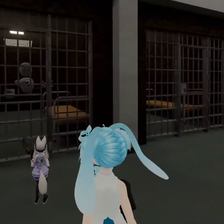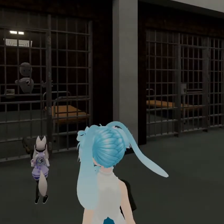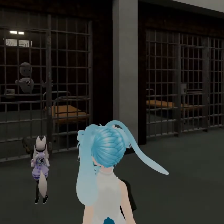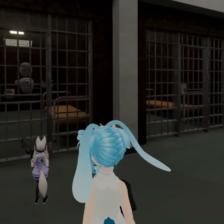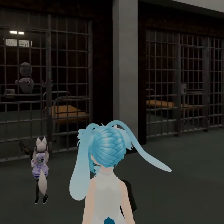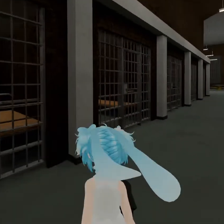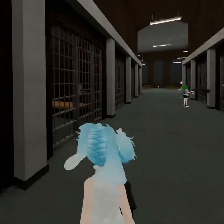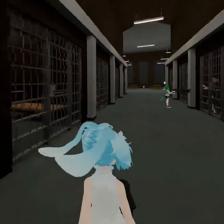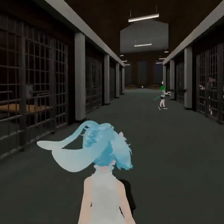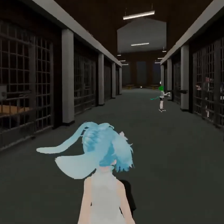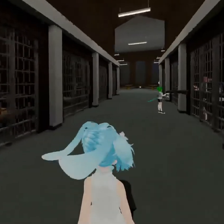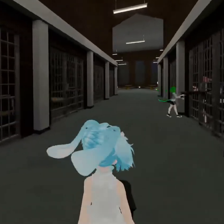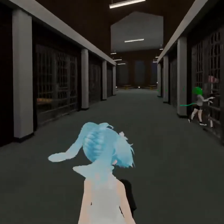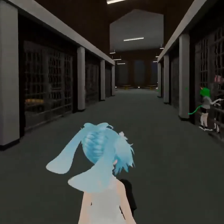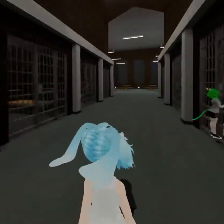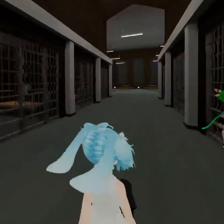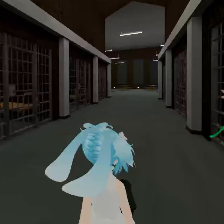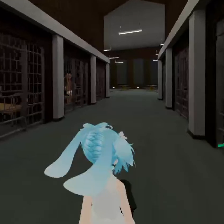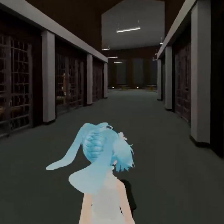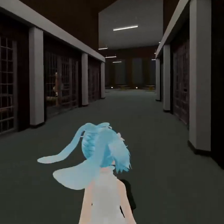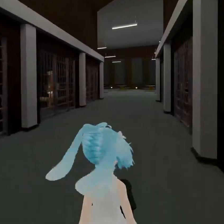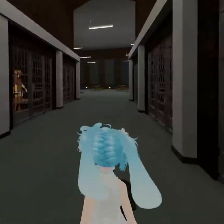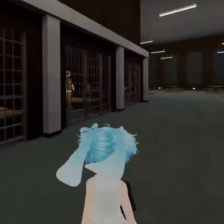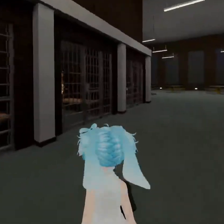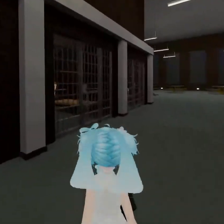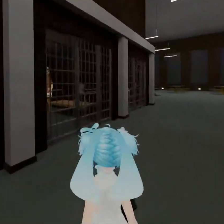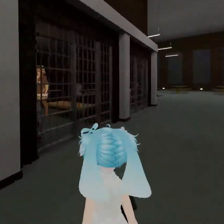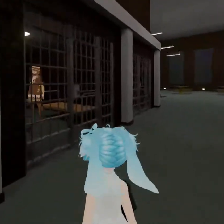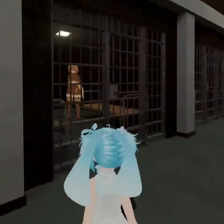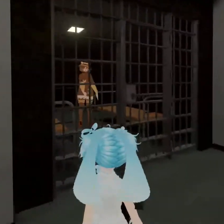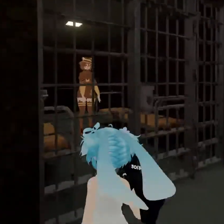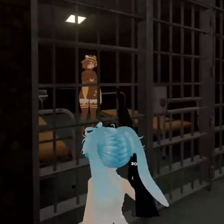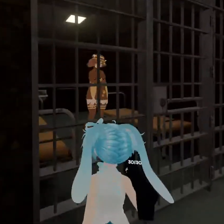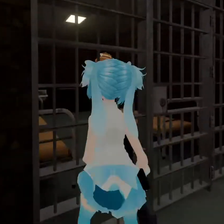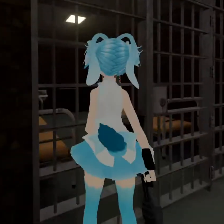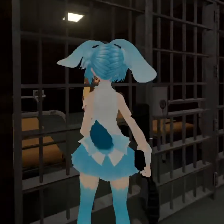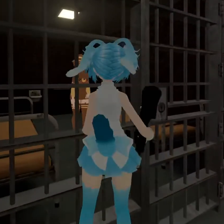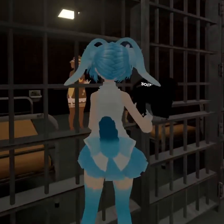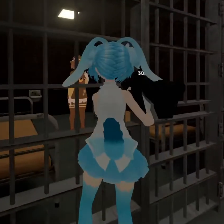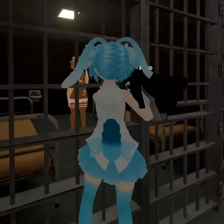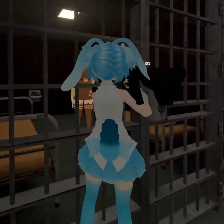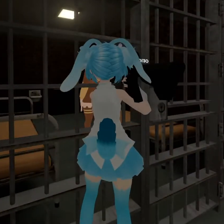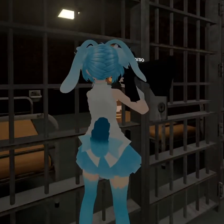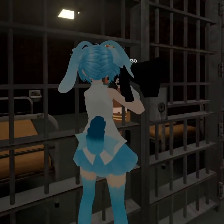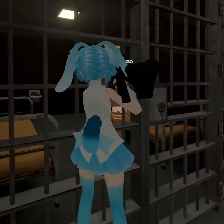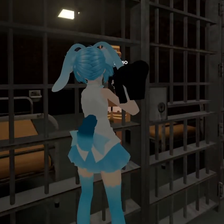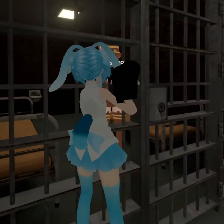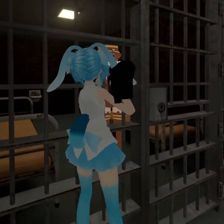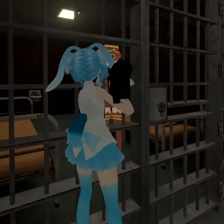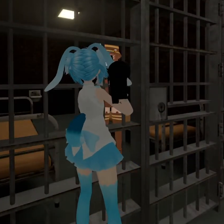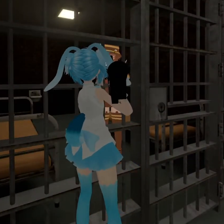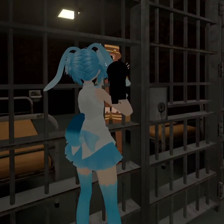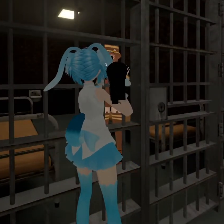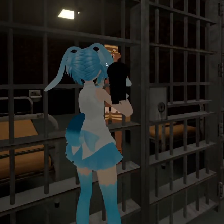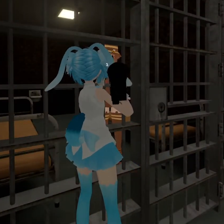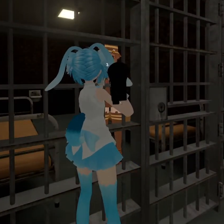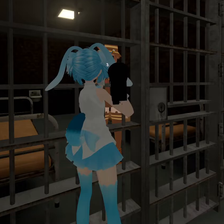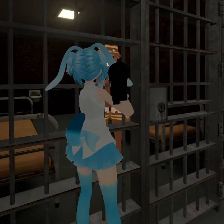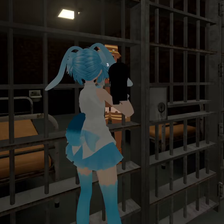How have they not been shot yet? I expected all of those people to die. You didn't hear that. You didn't hear